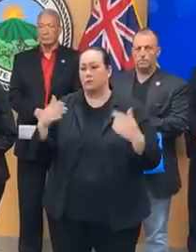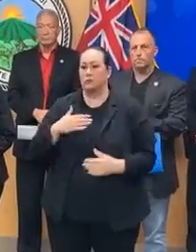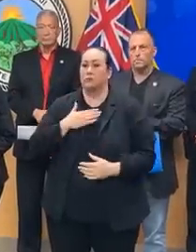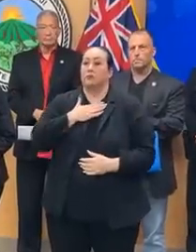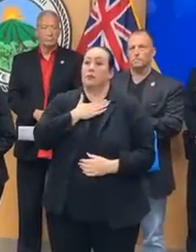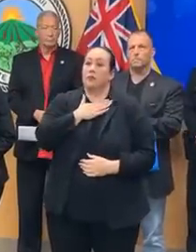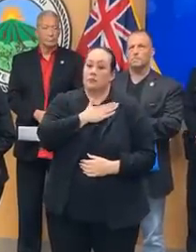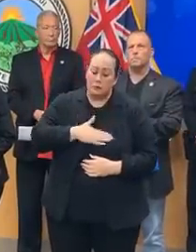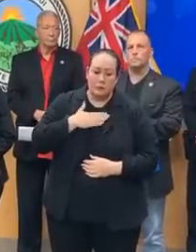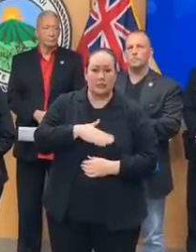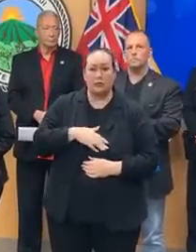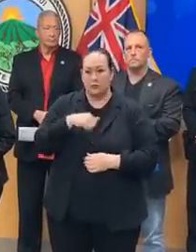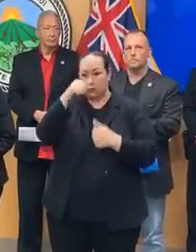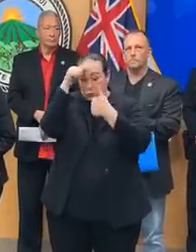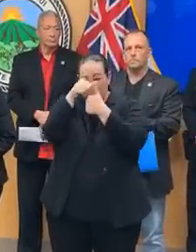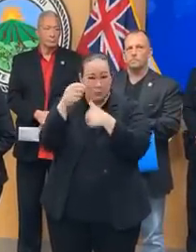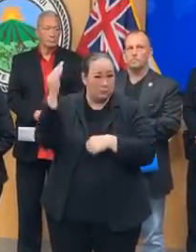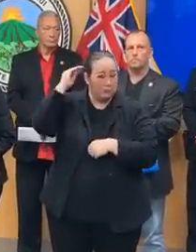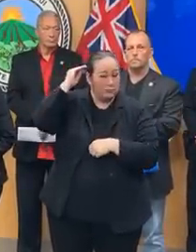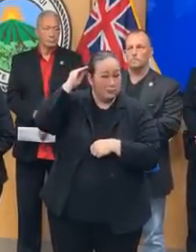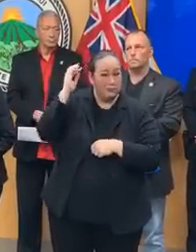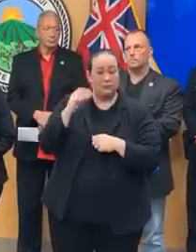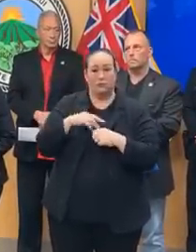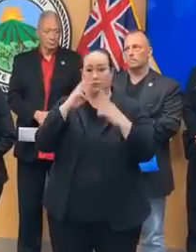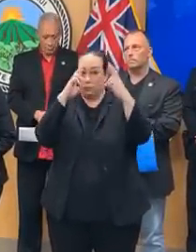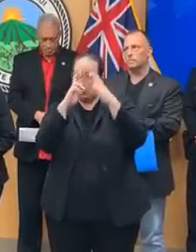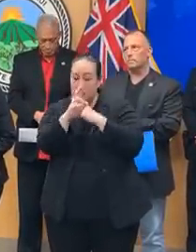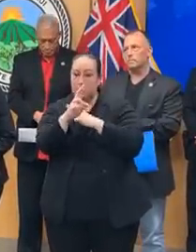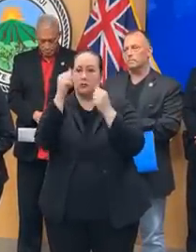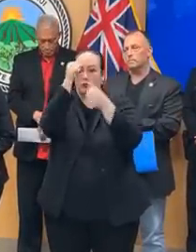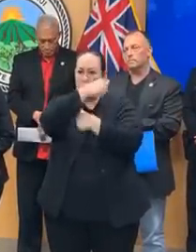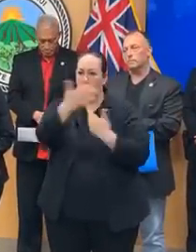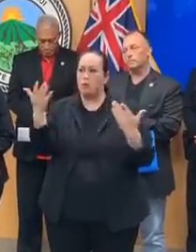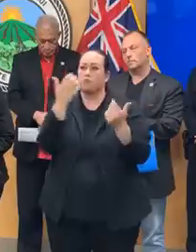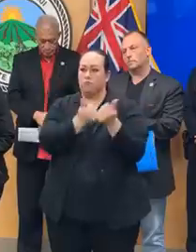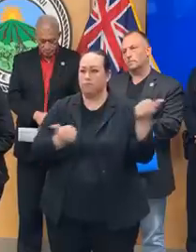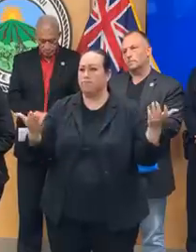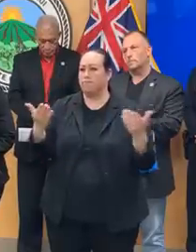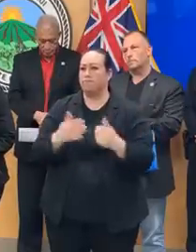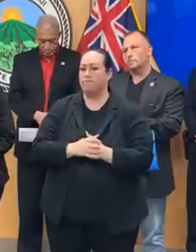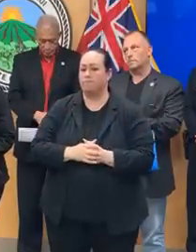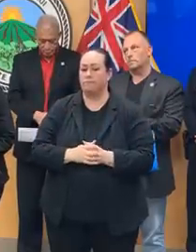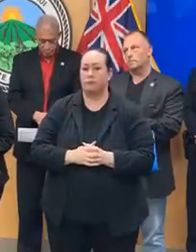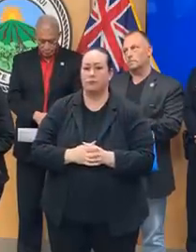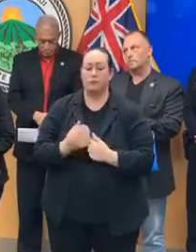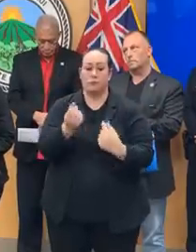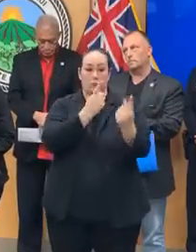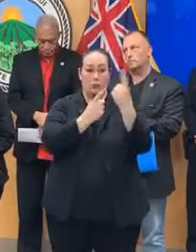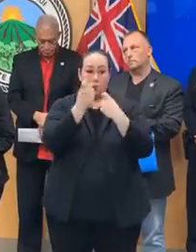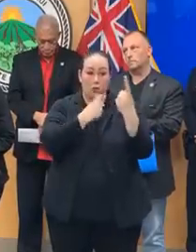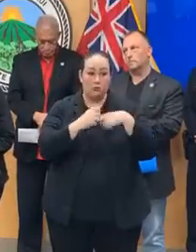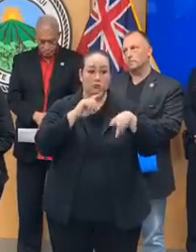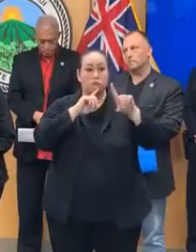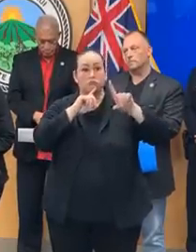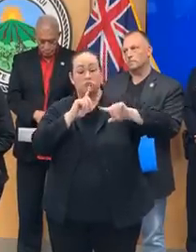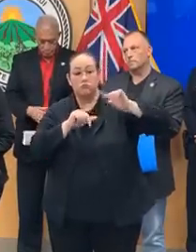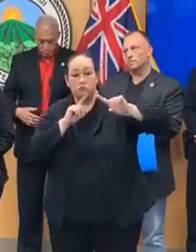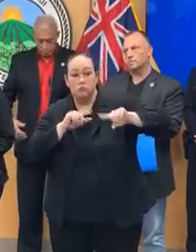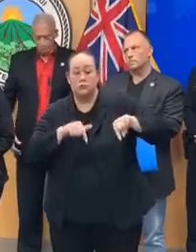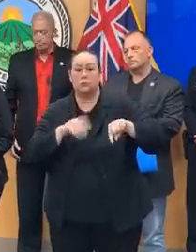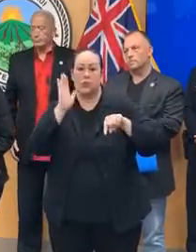operate under the values of aloha, which is extending respect and kindness to each other. Questions and answers will follow promptly after the